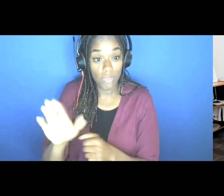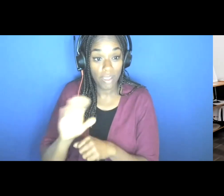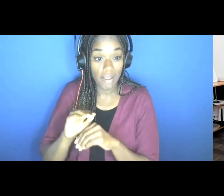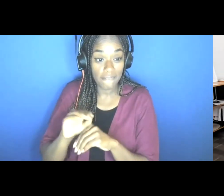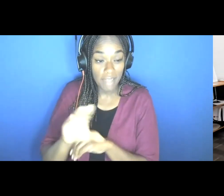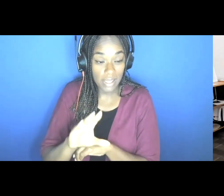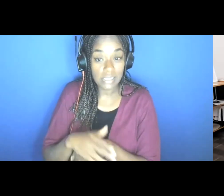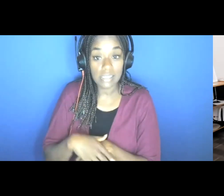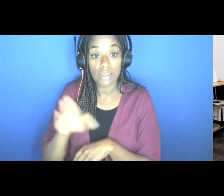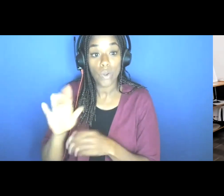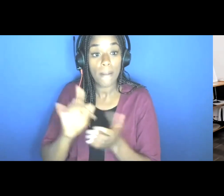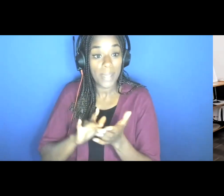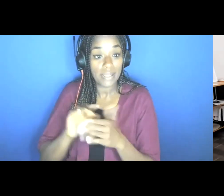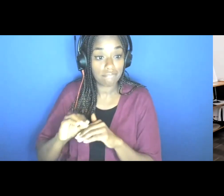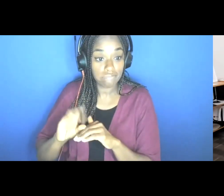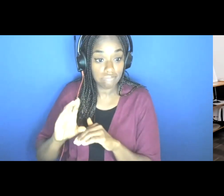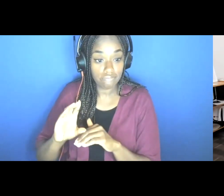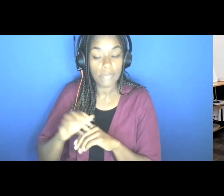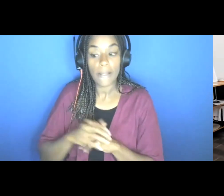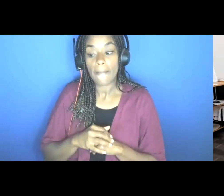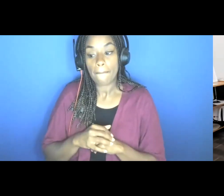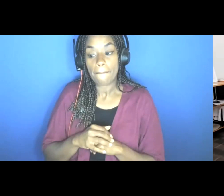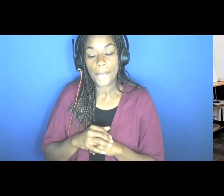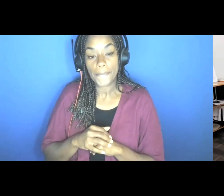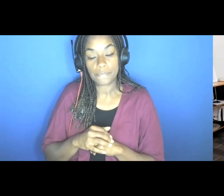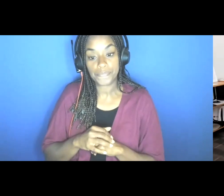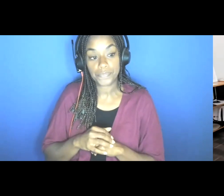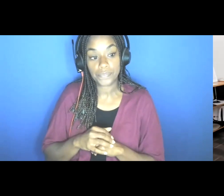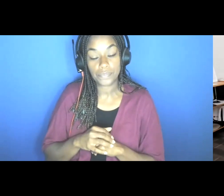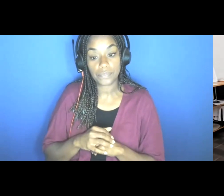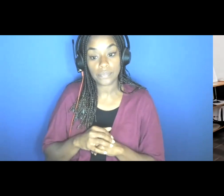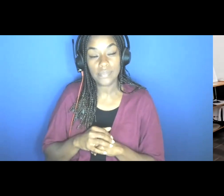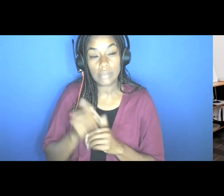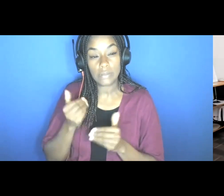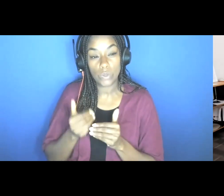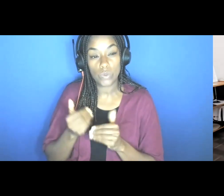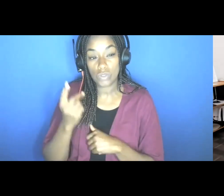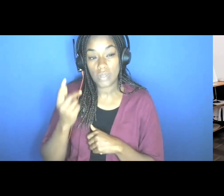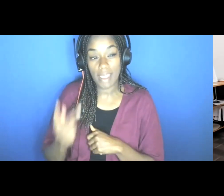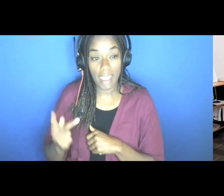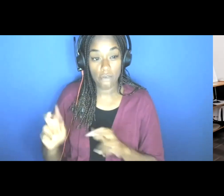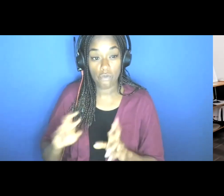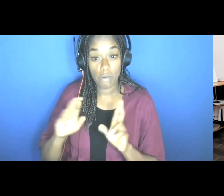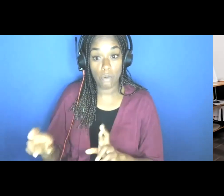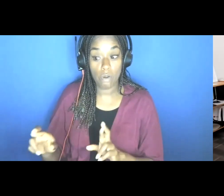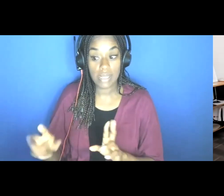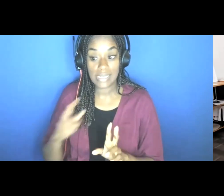your prescriptions when they're given to you. And nearly half report that they have to get